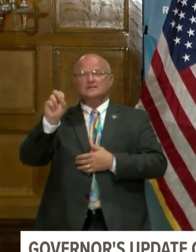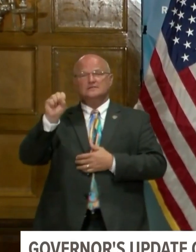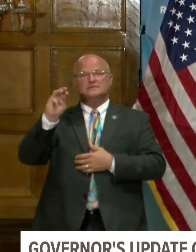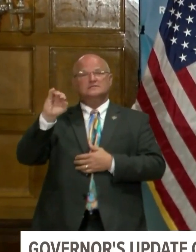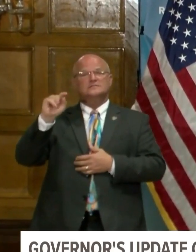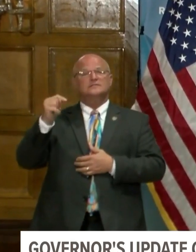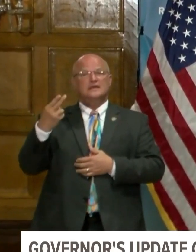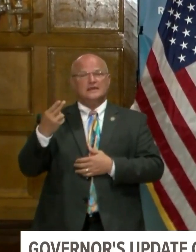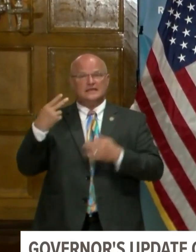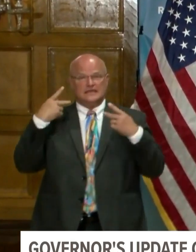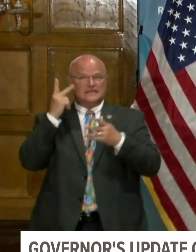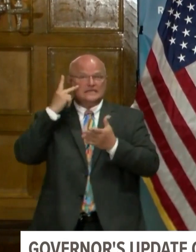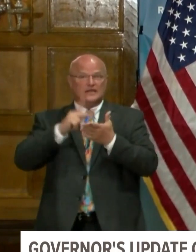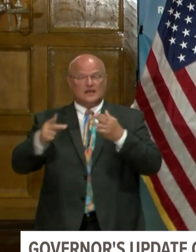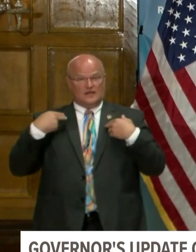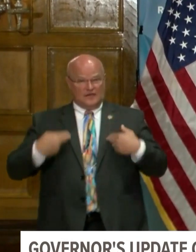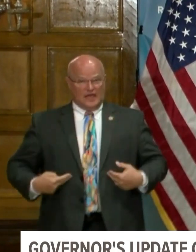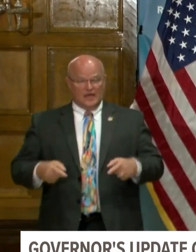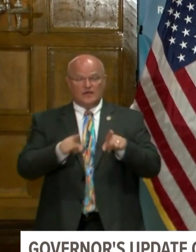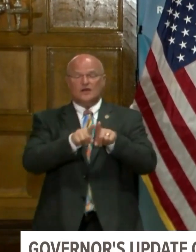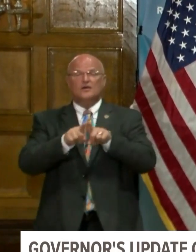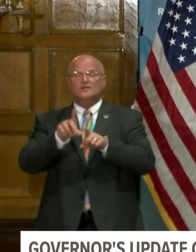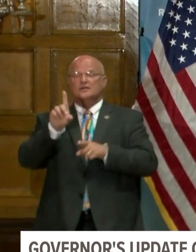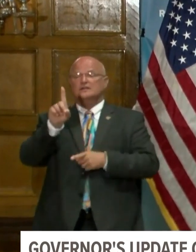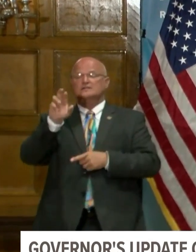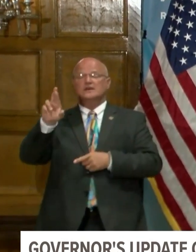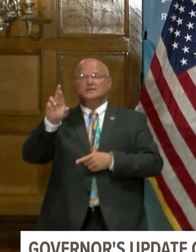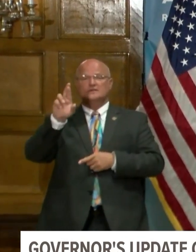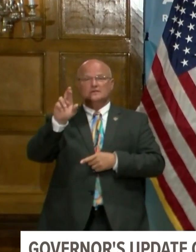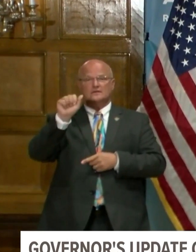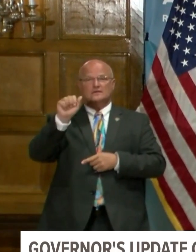of Health. We also have Dr. Romero,